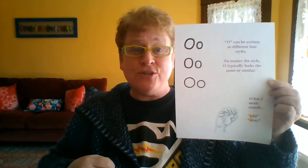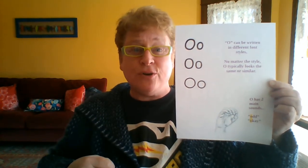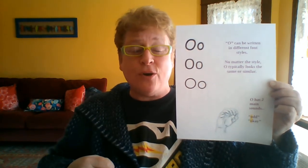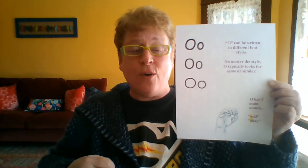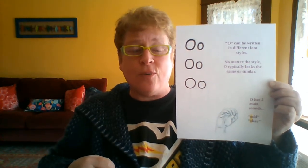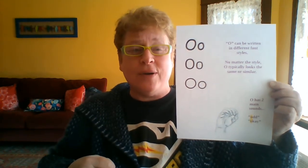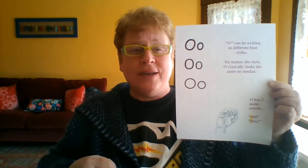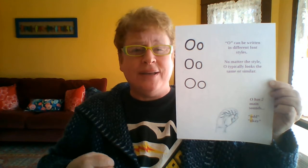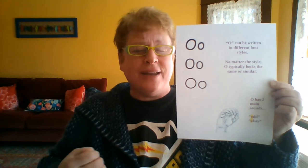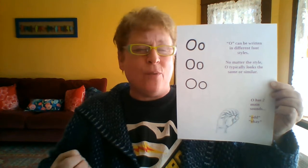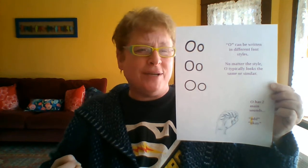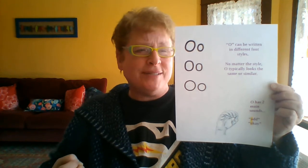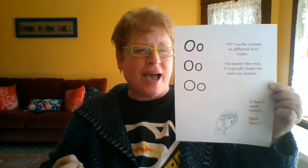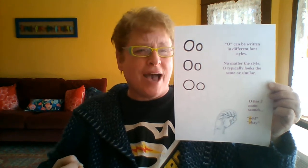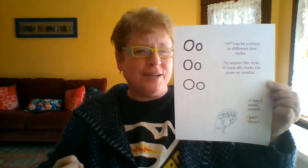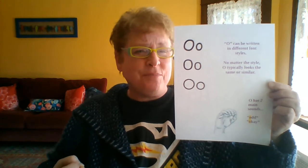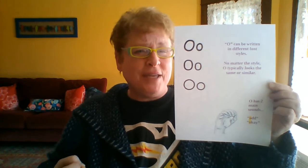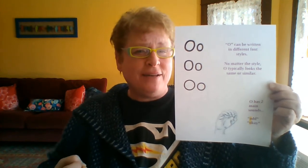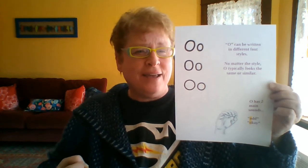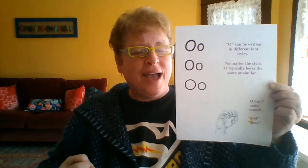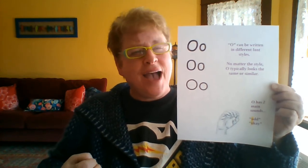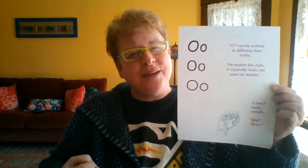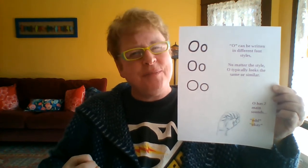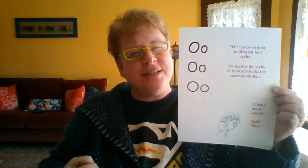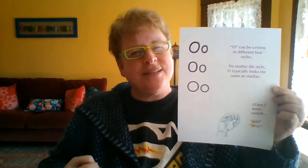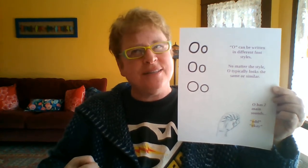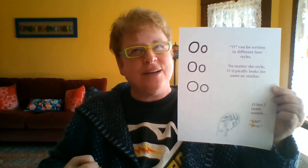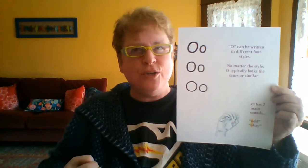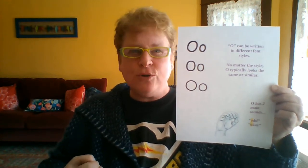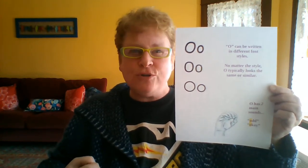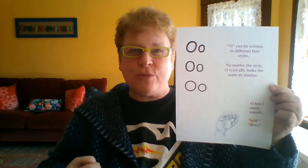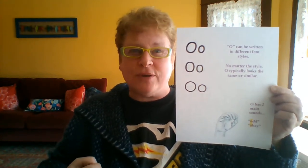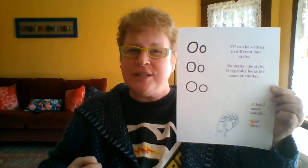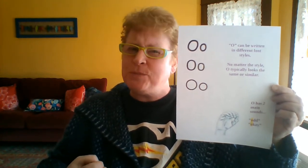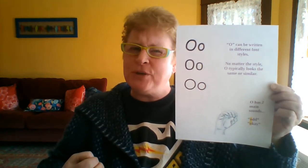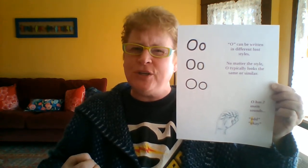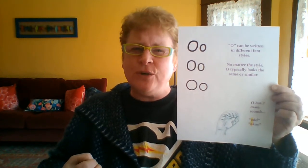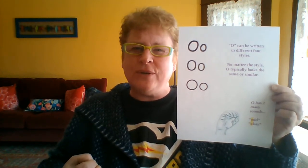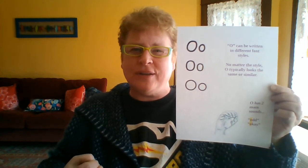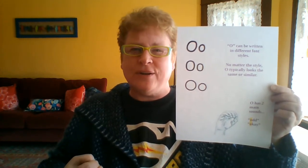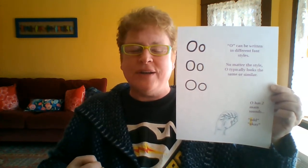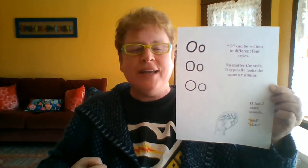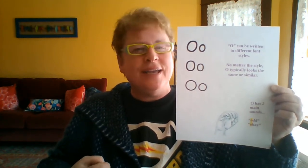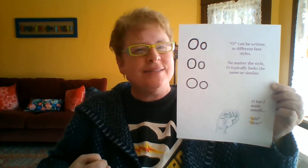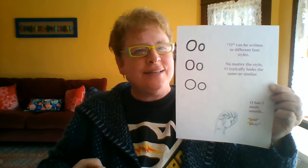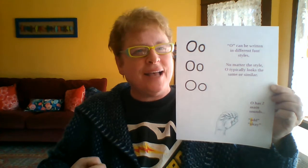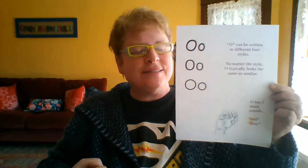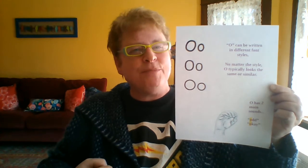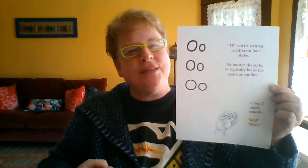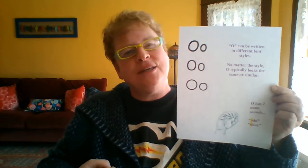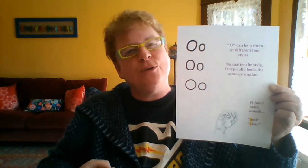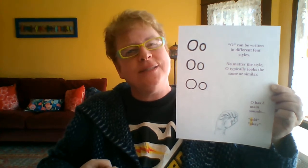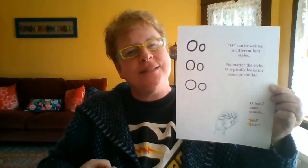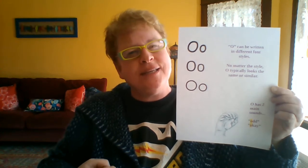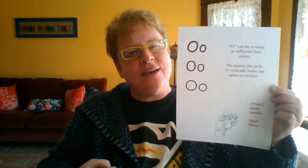sure O. Now, what does odd mean? Odd means it's unusual, it's peculiar. It's not something that you see all